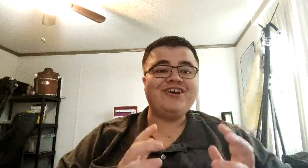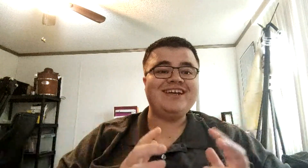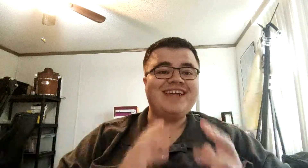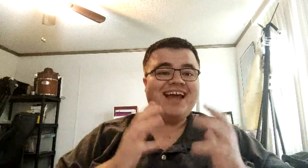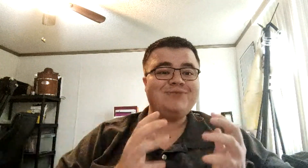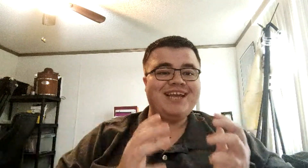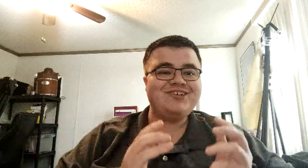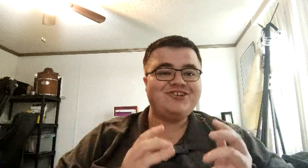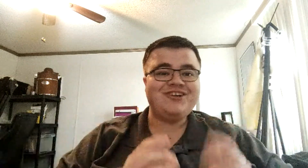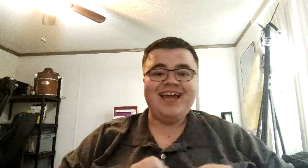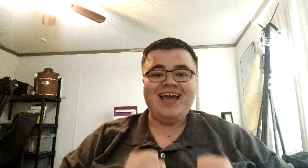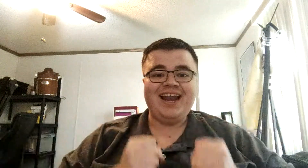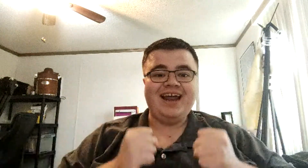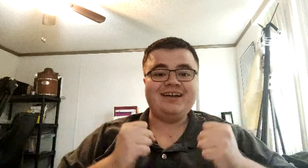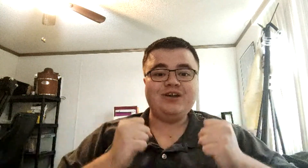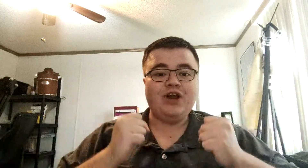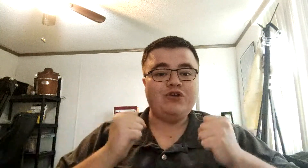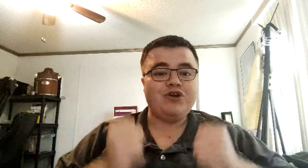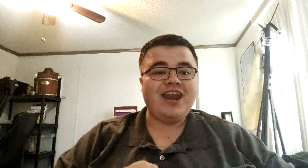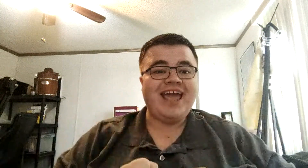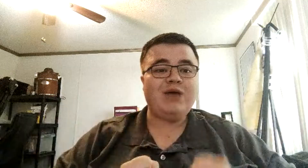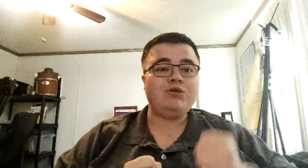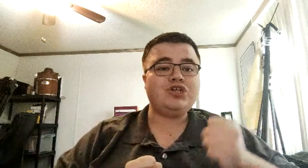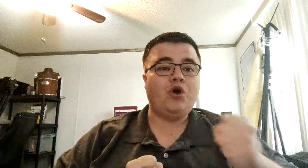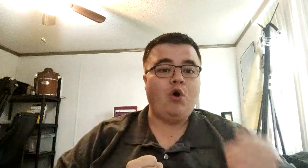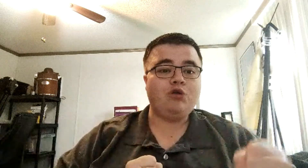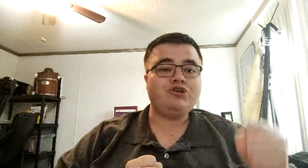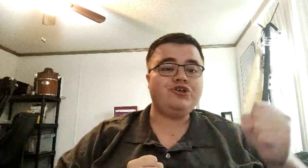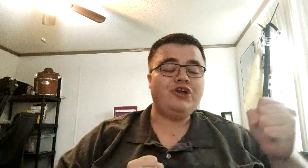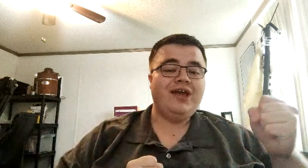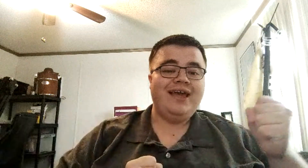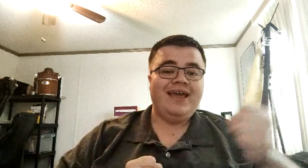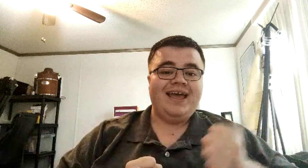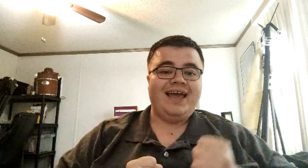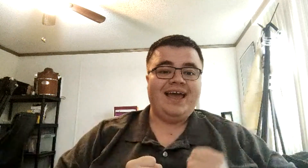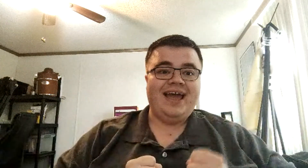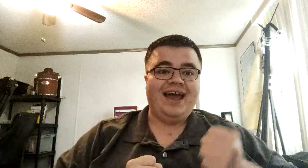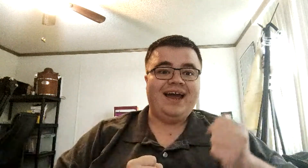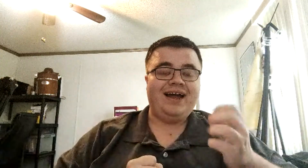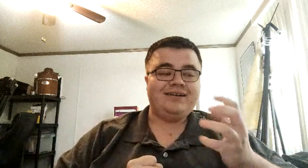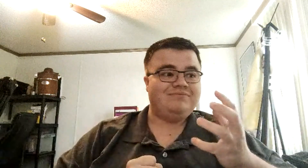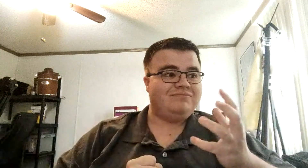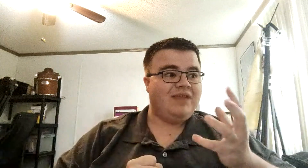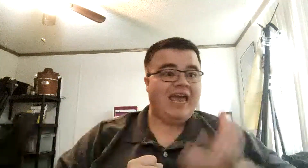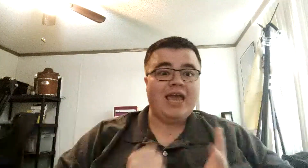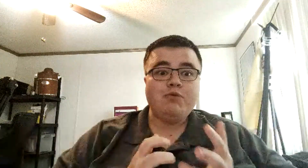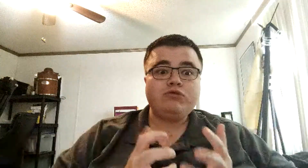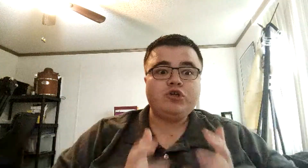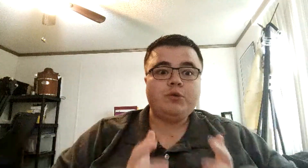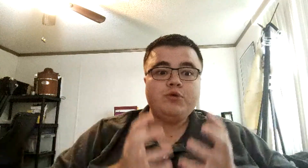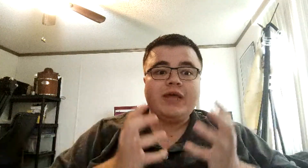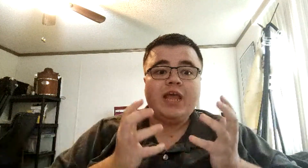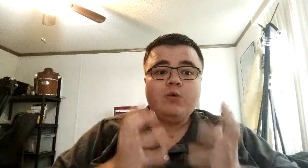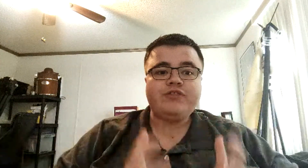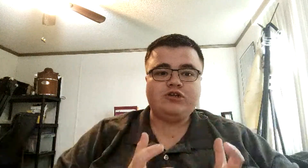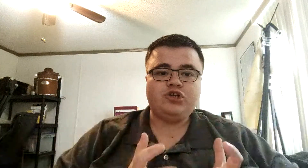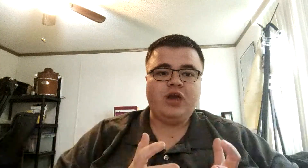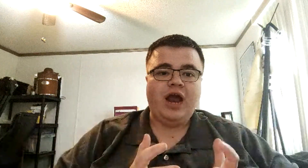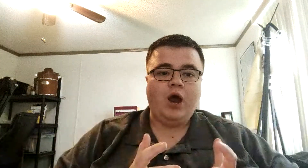in education and to learn language, culture, and able to communicate with that child